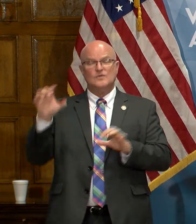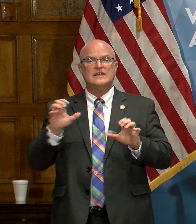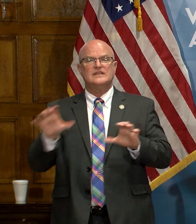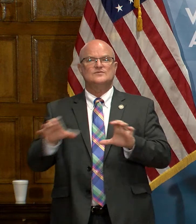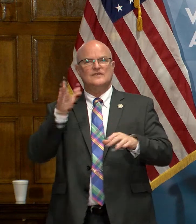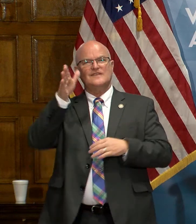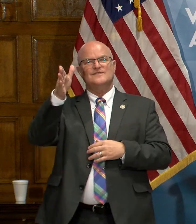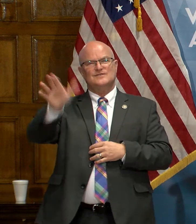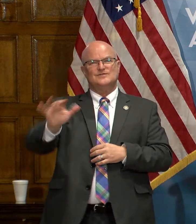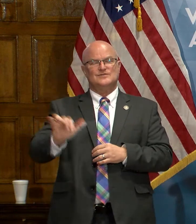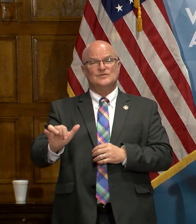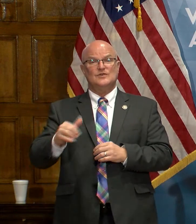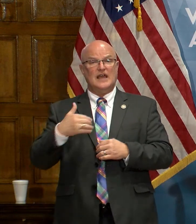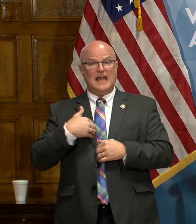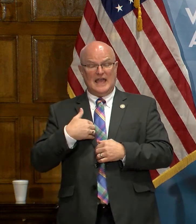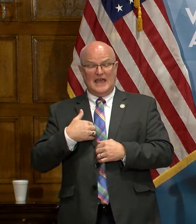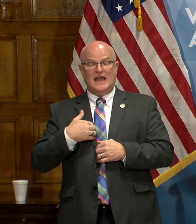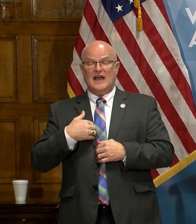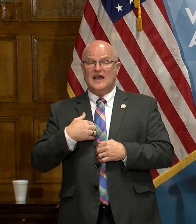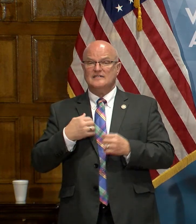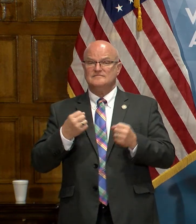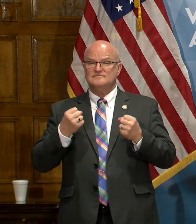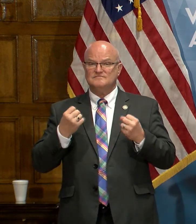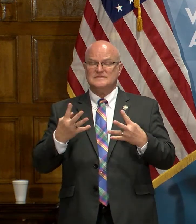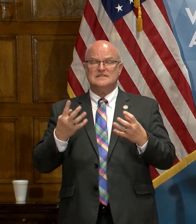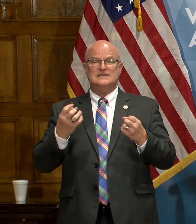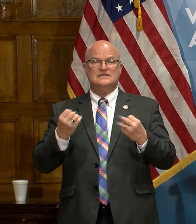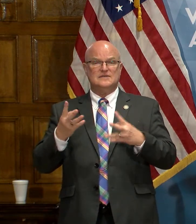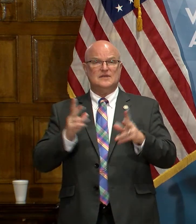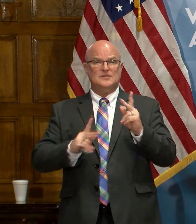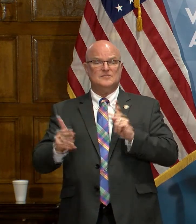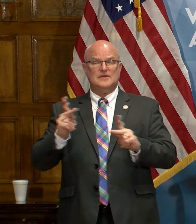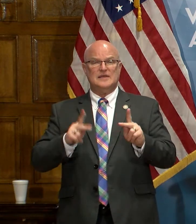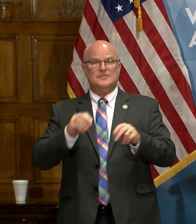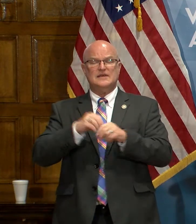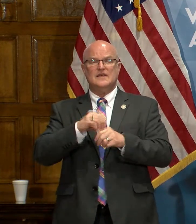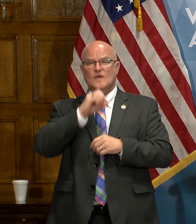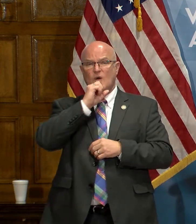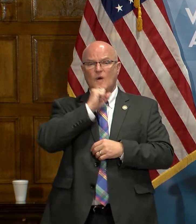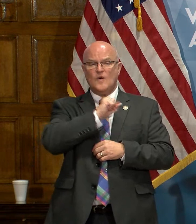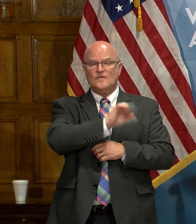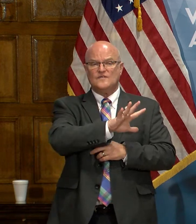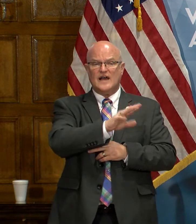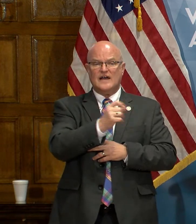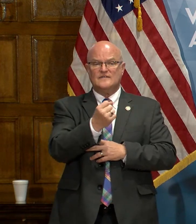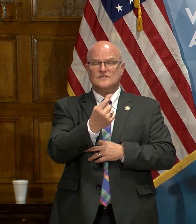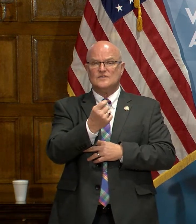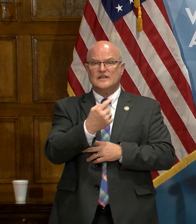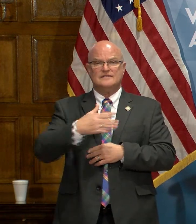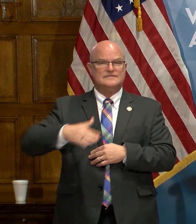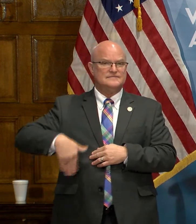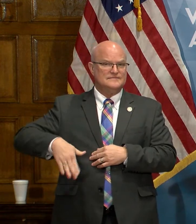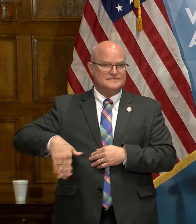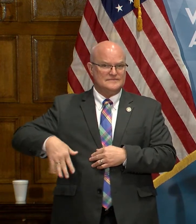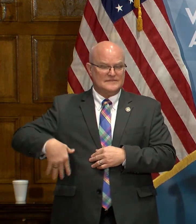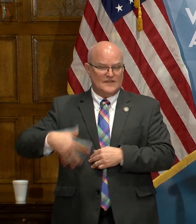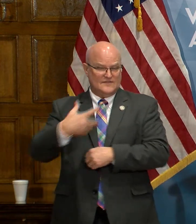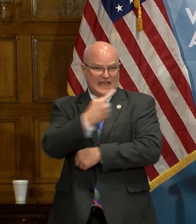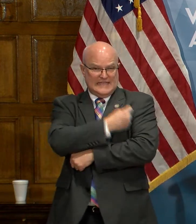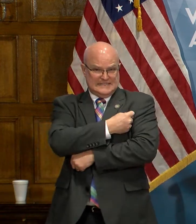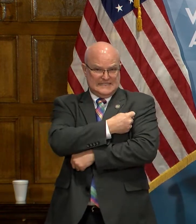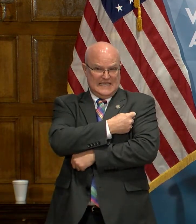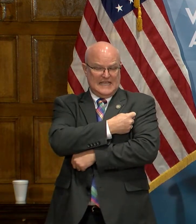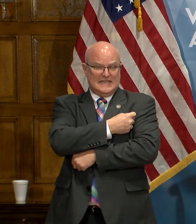into the future. We still have a significant number of individuals in the 5 to 11-year-old group that have not been